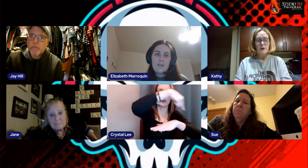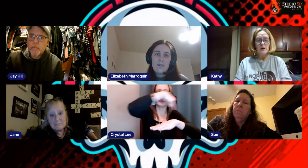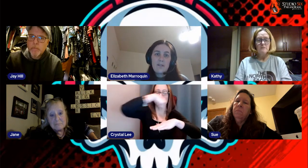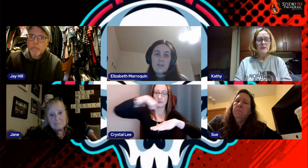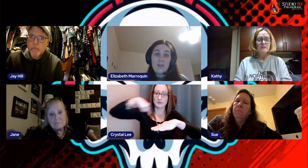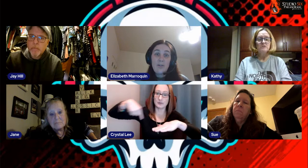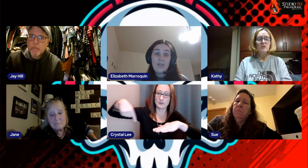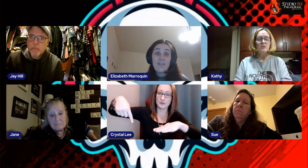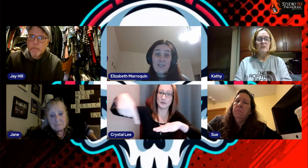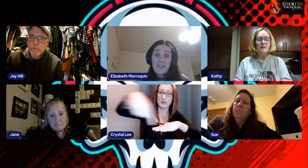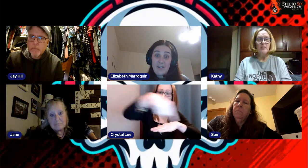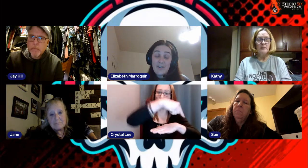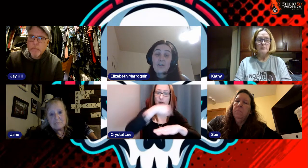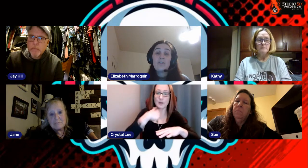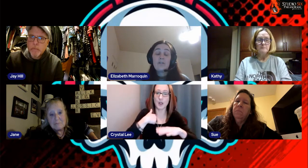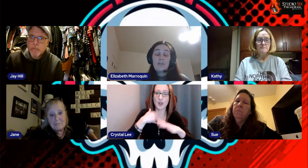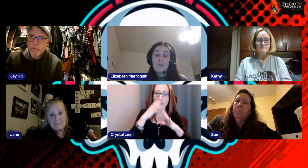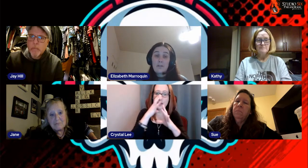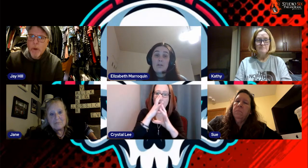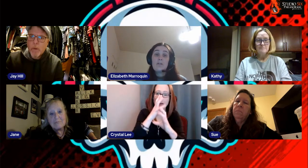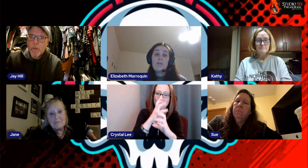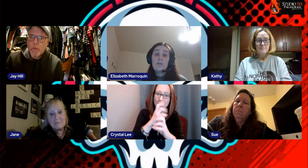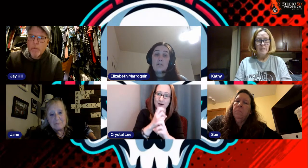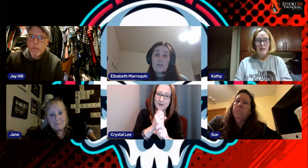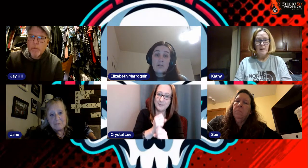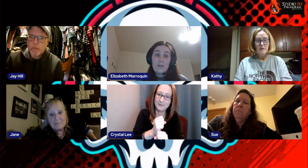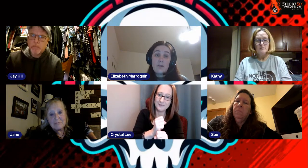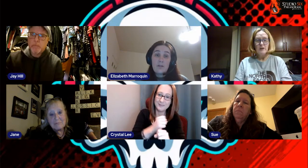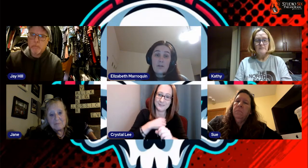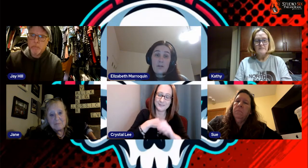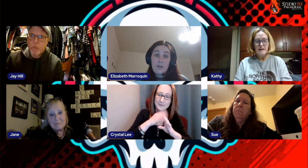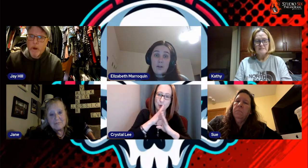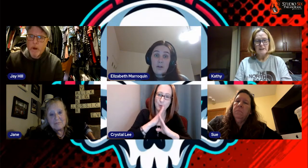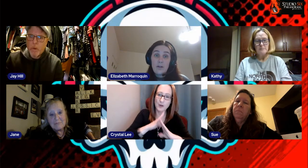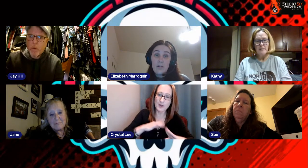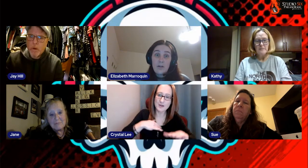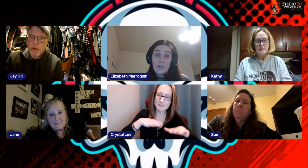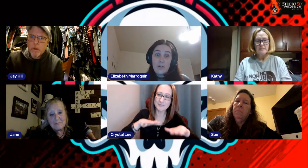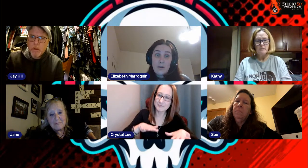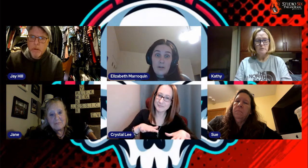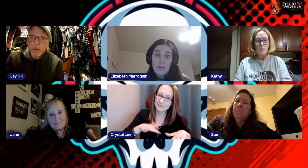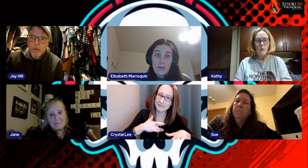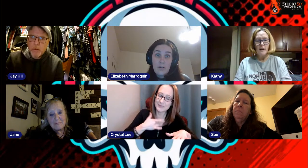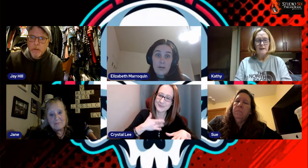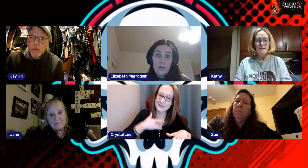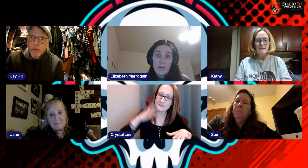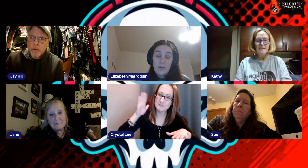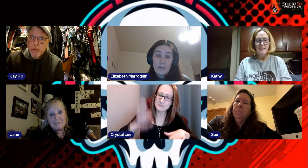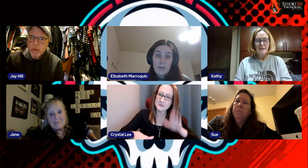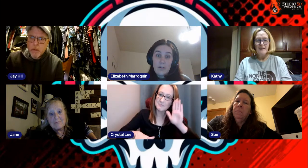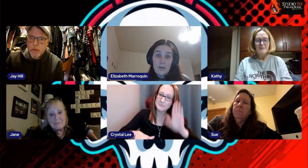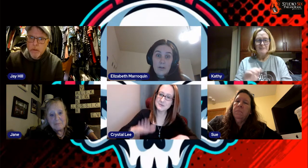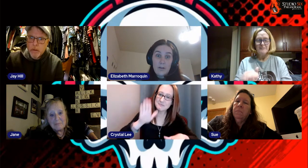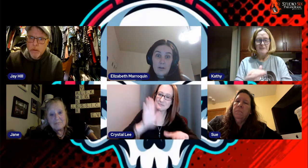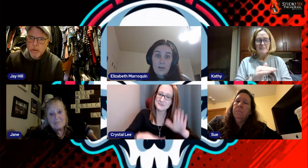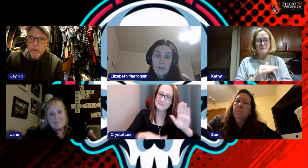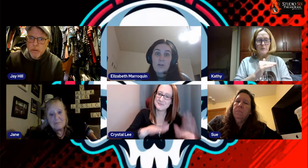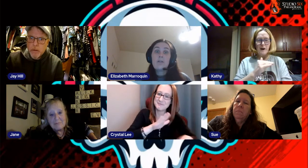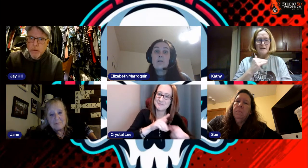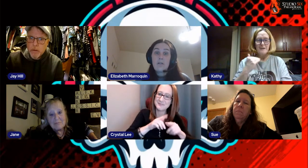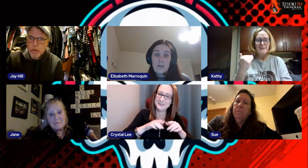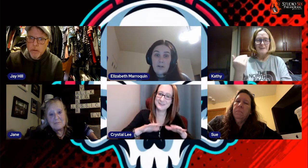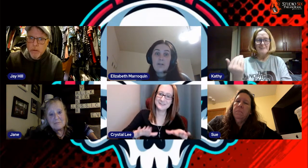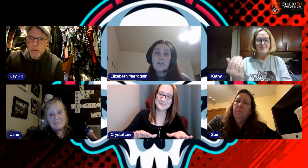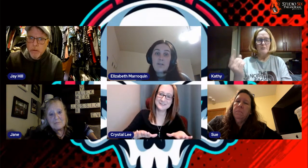boom, in a circle around them. Oh. And got fascinated by the fact that it was quiet and you can feel